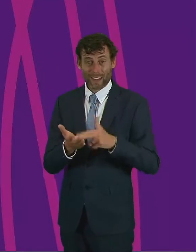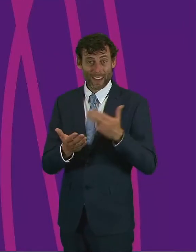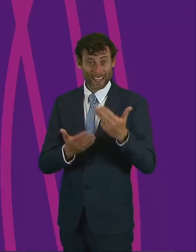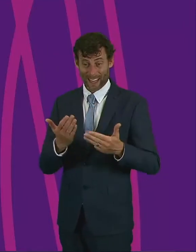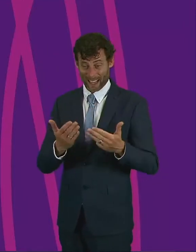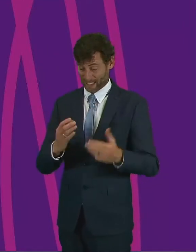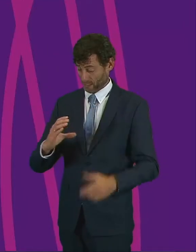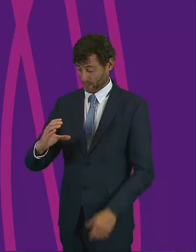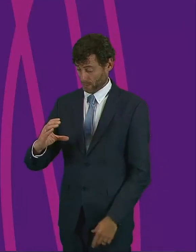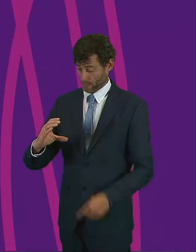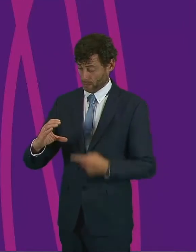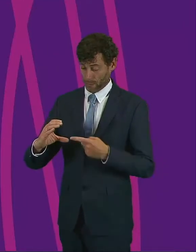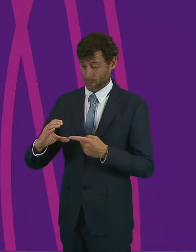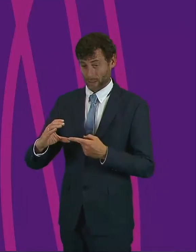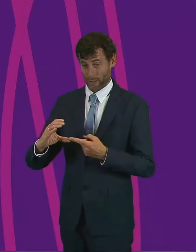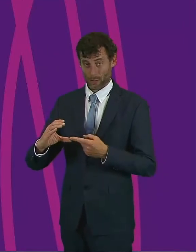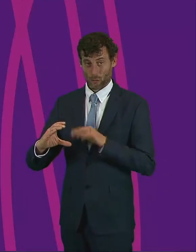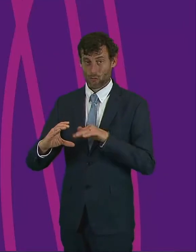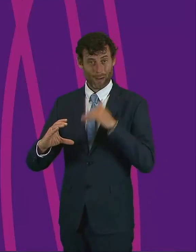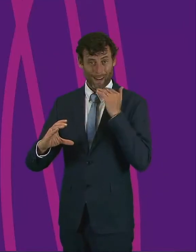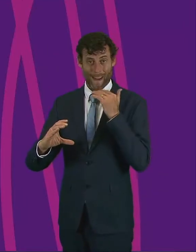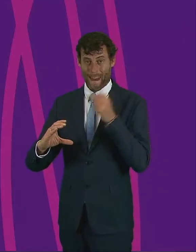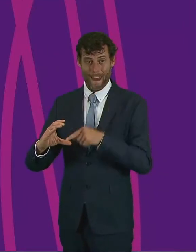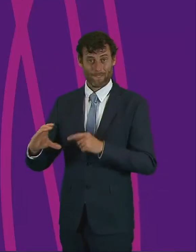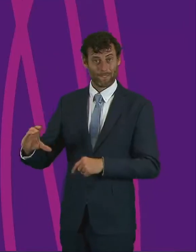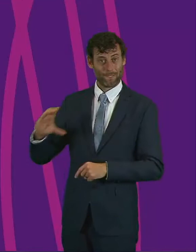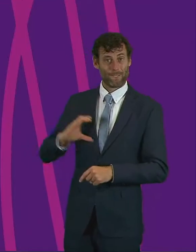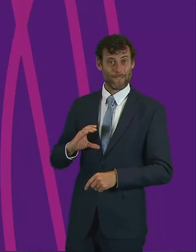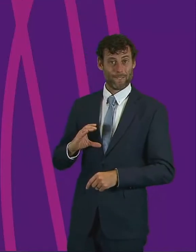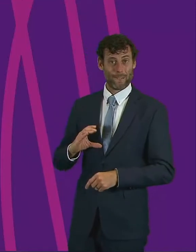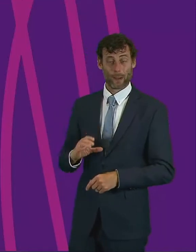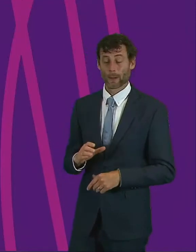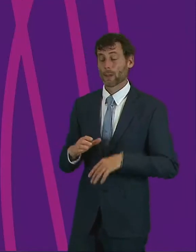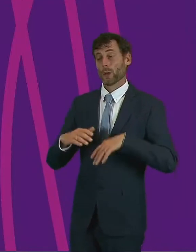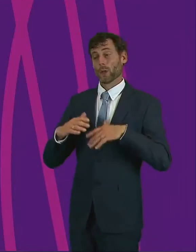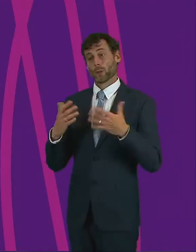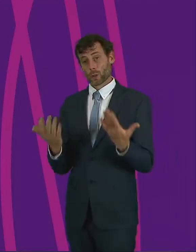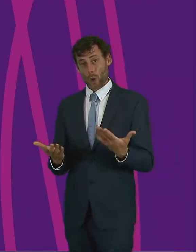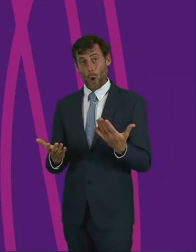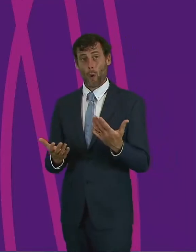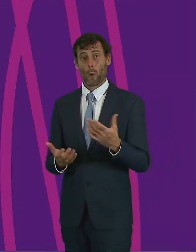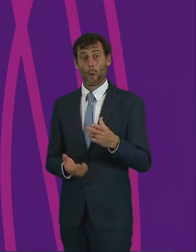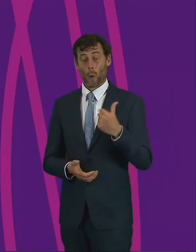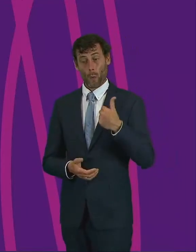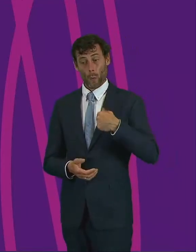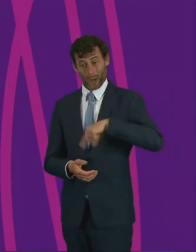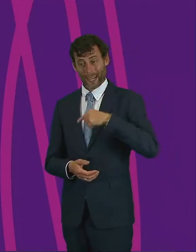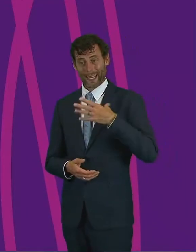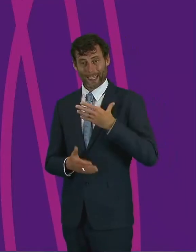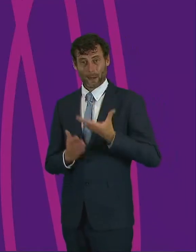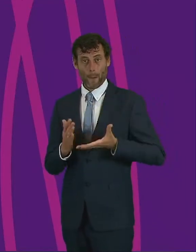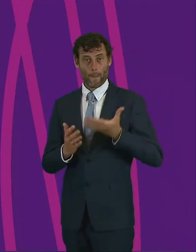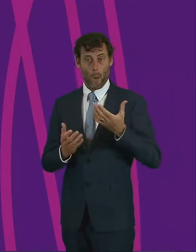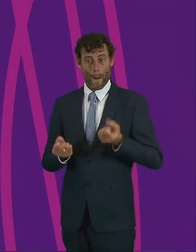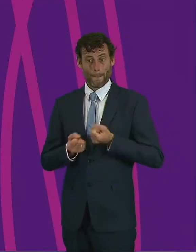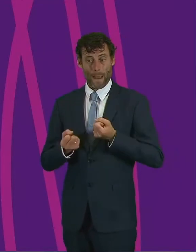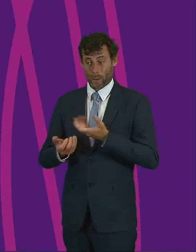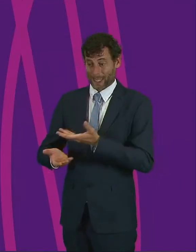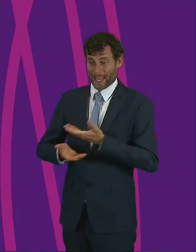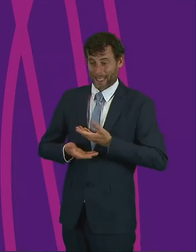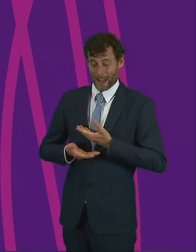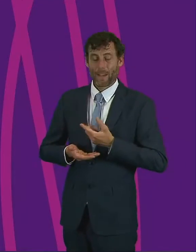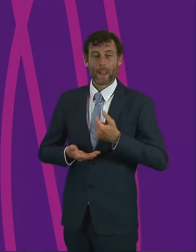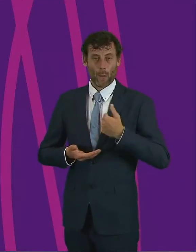the consequentials that we have received. And unless and until we are given additional powers to raise that money